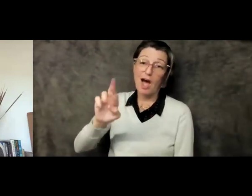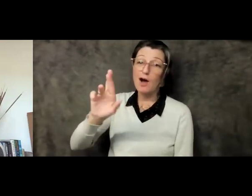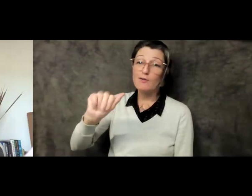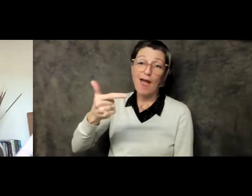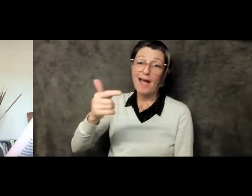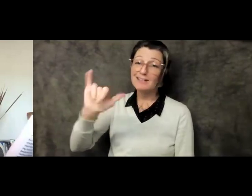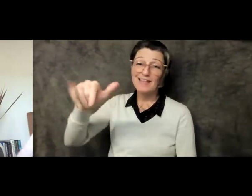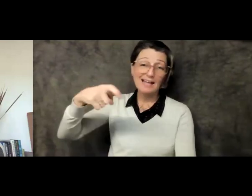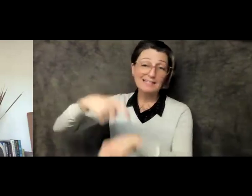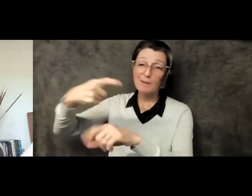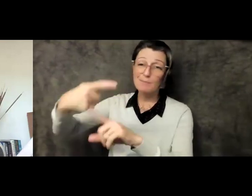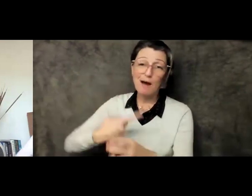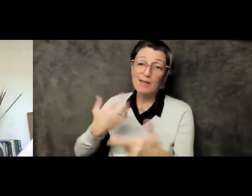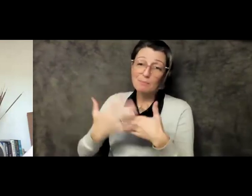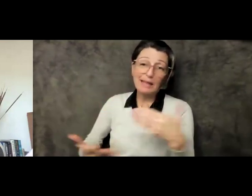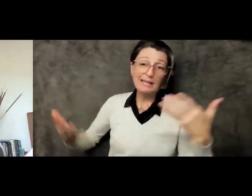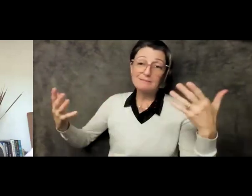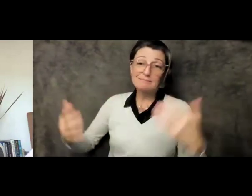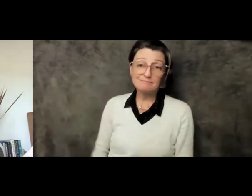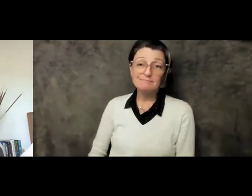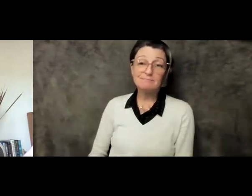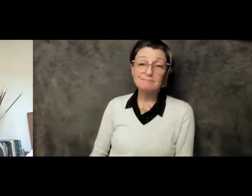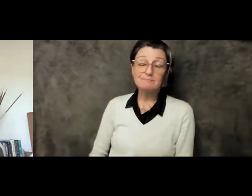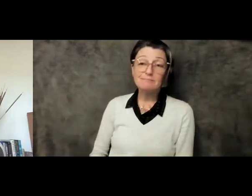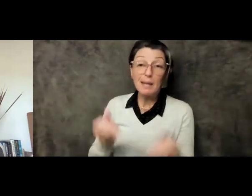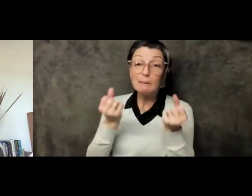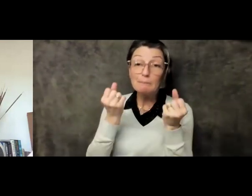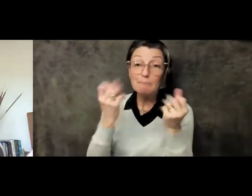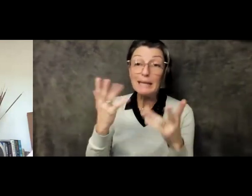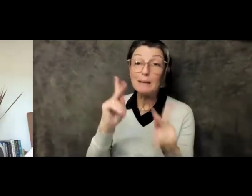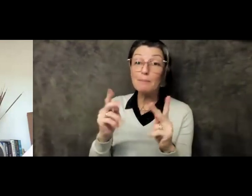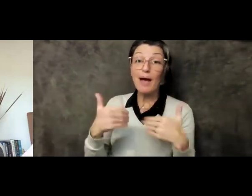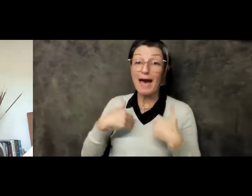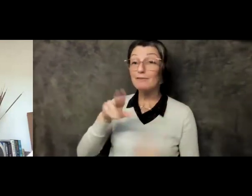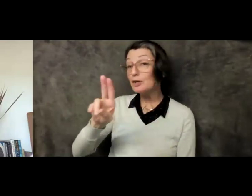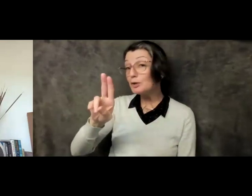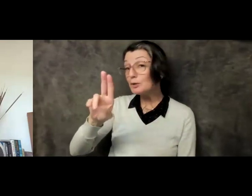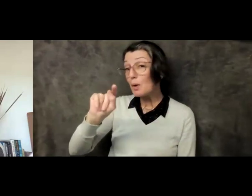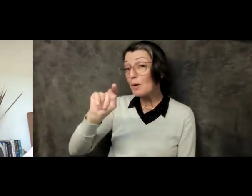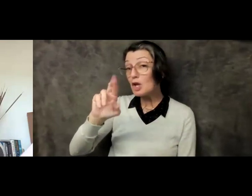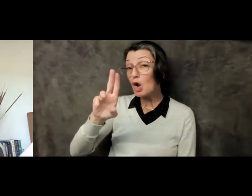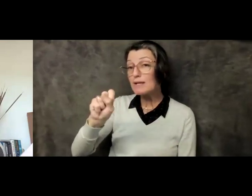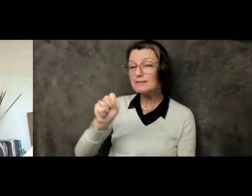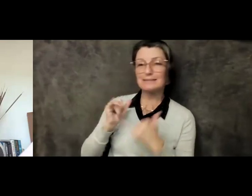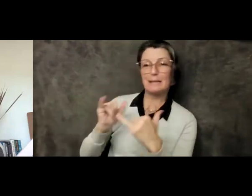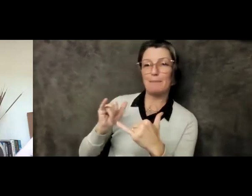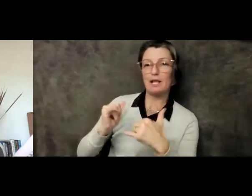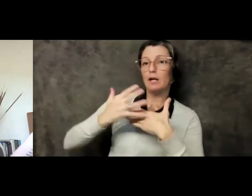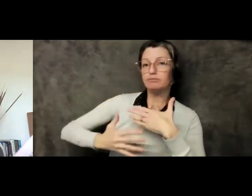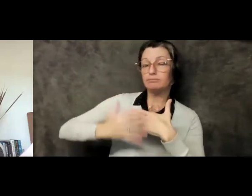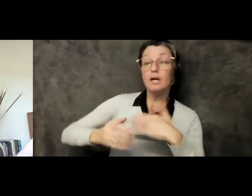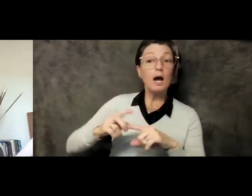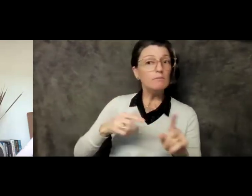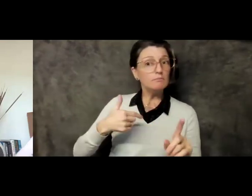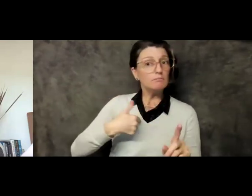of bleeding, which millions of uterus bearing folks all over the world do on the regular, which I used to do on the regular, which